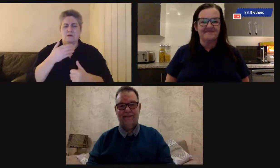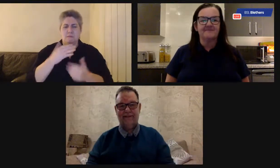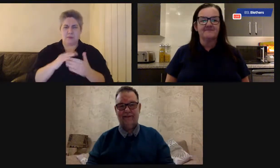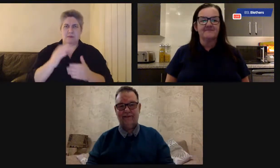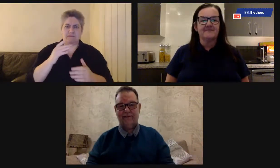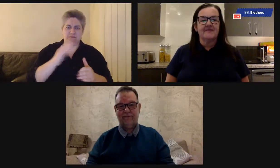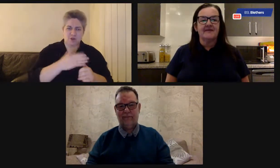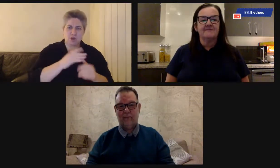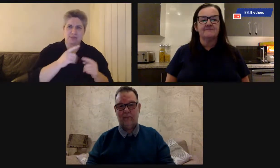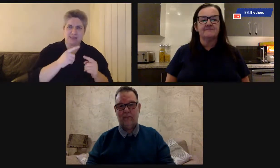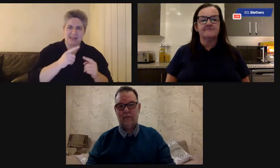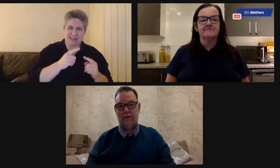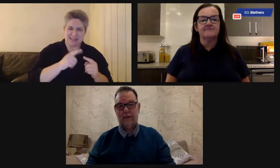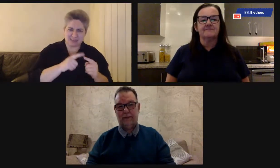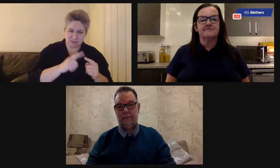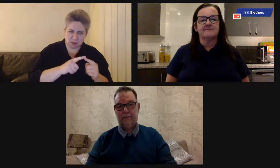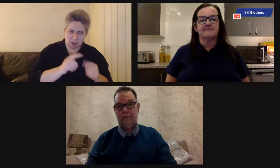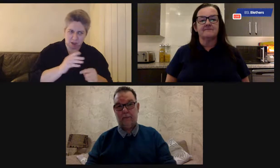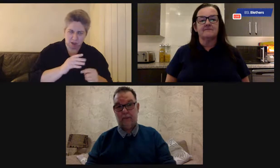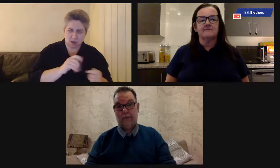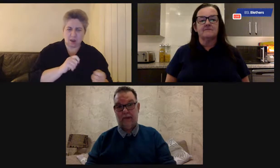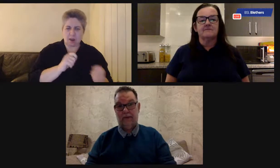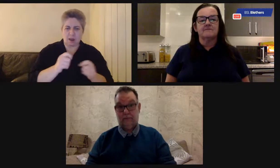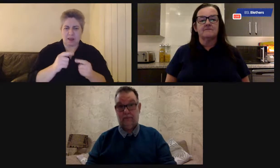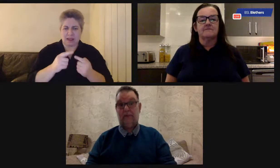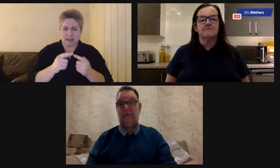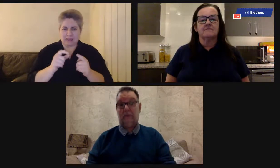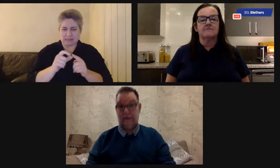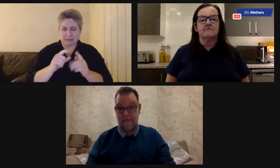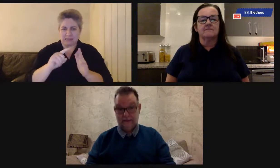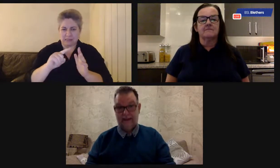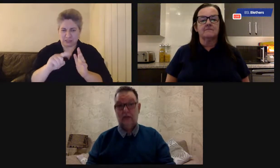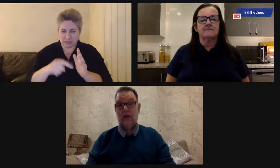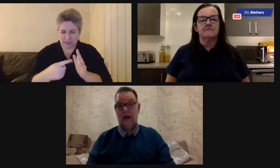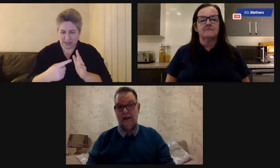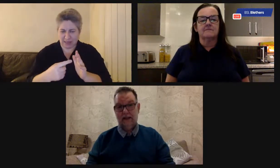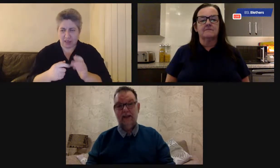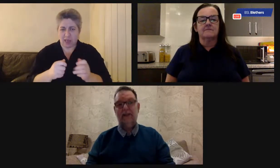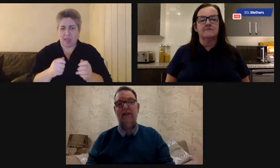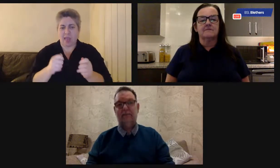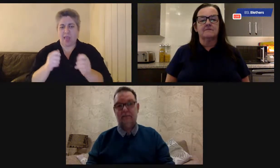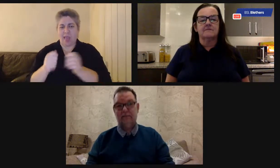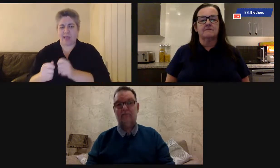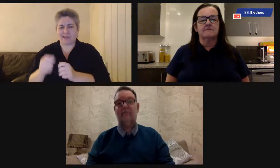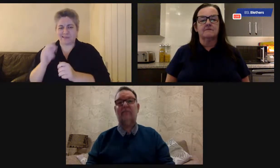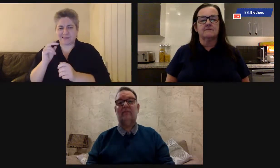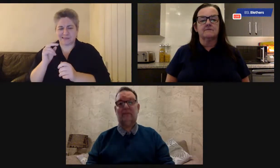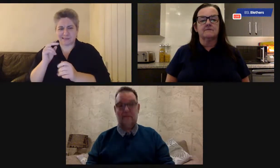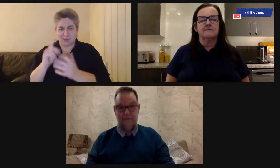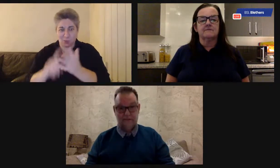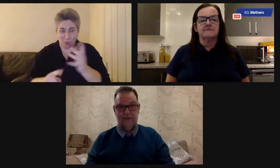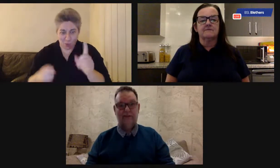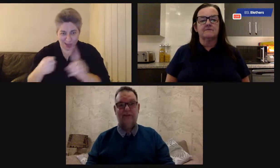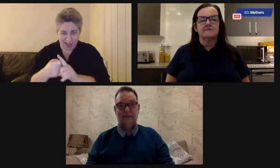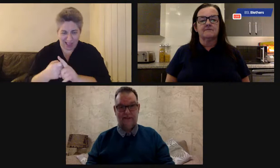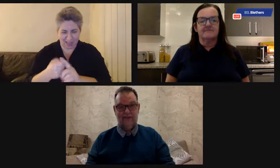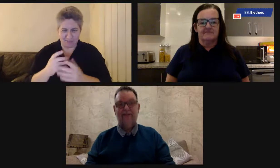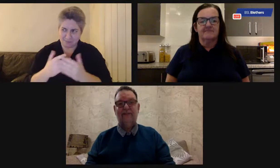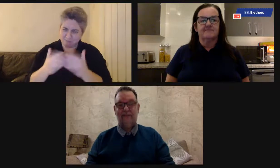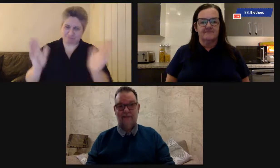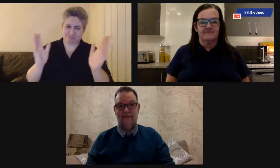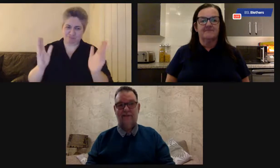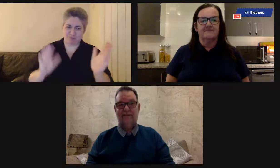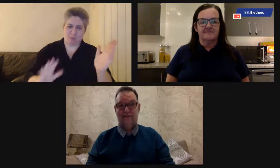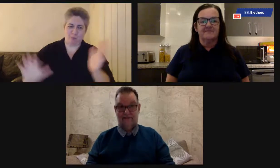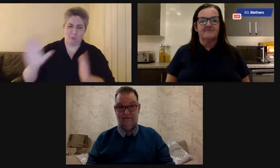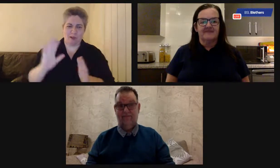our network as well. Oh, that's amazing. So first it was Eastern, then it was the English deaf, and now